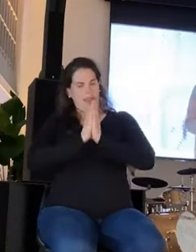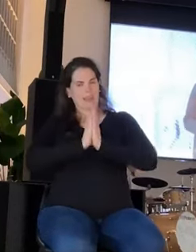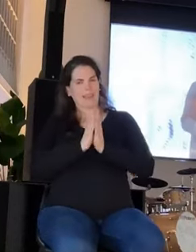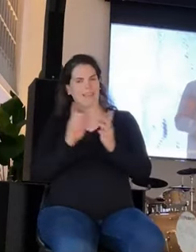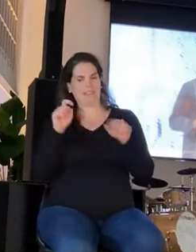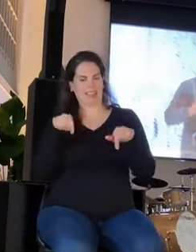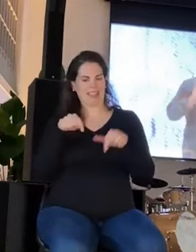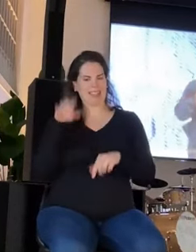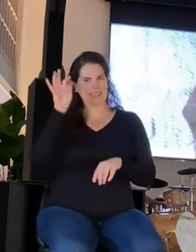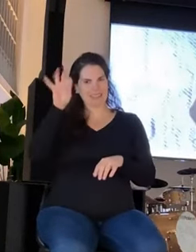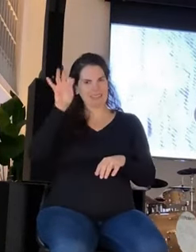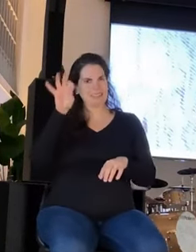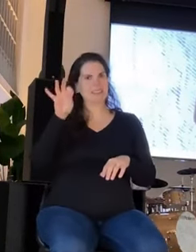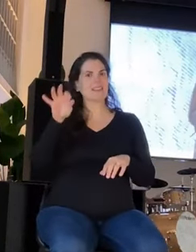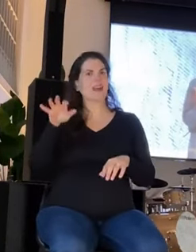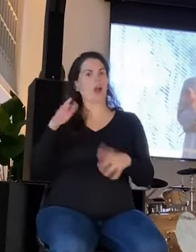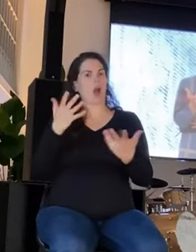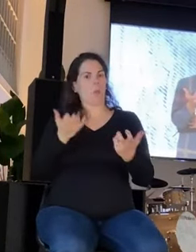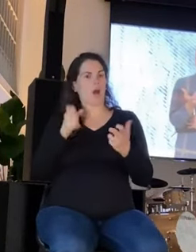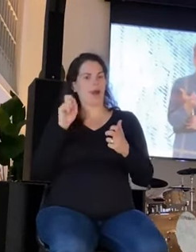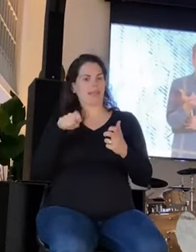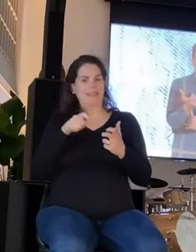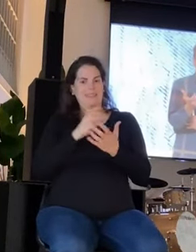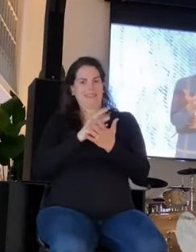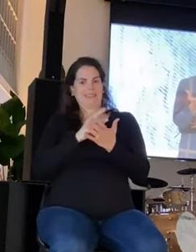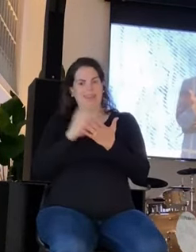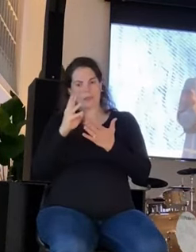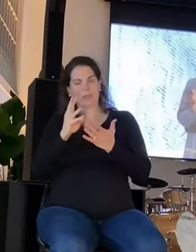my spirit that this is a turning point.